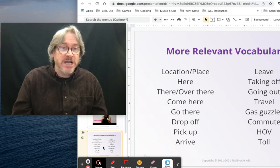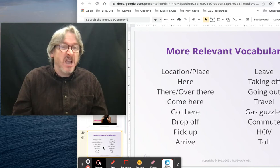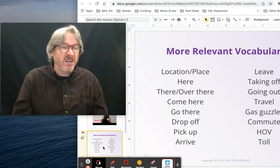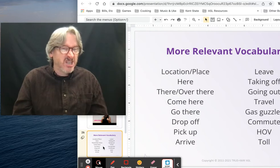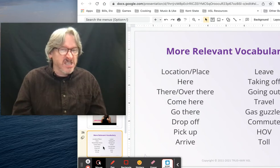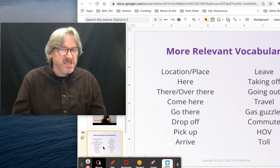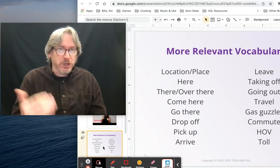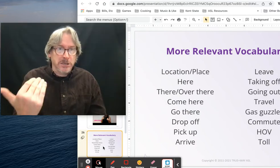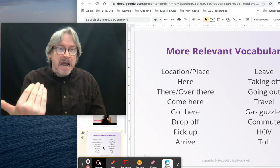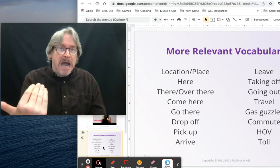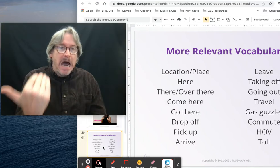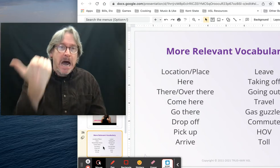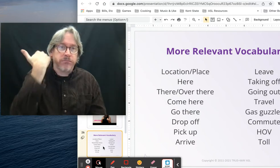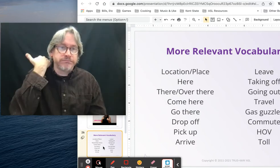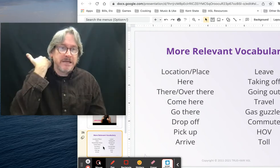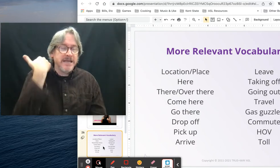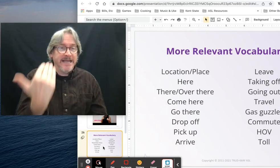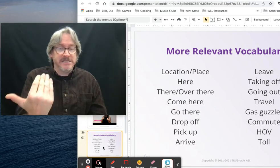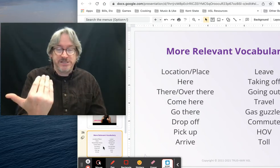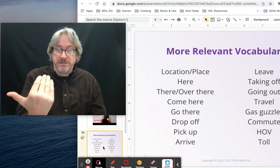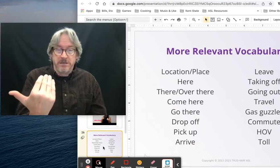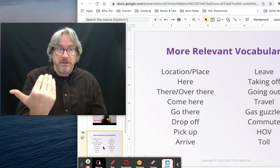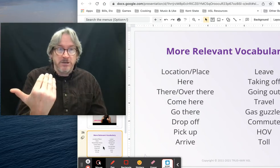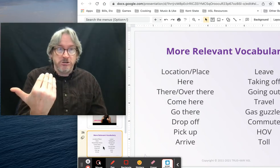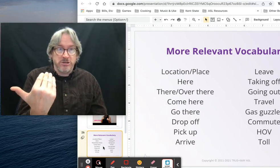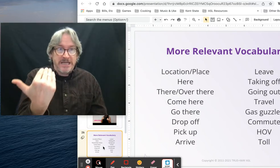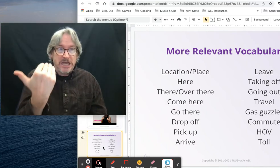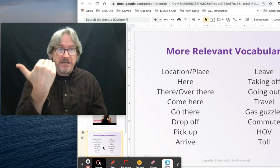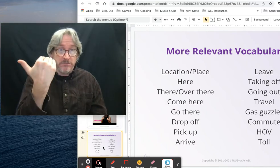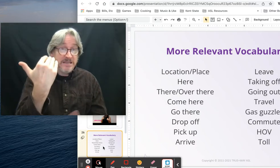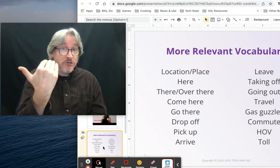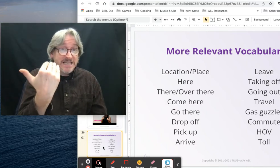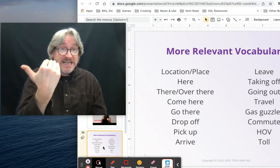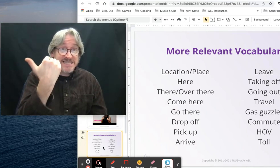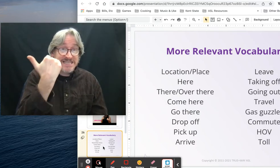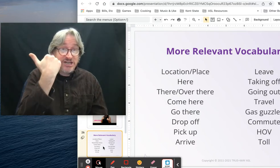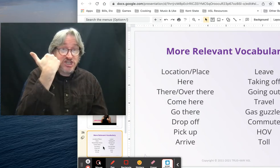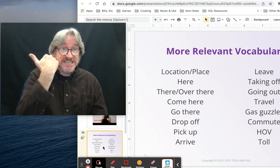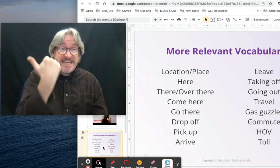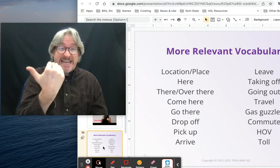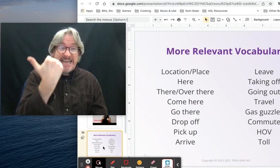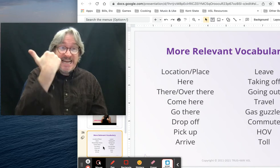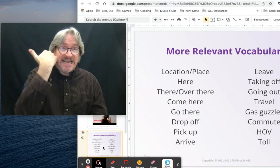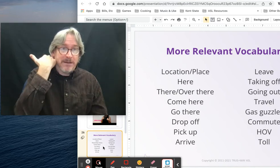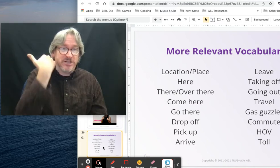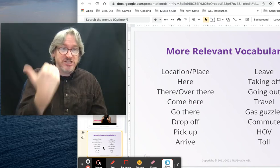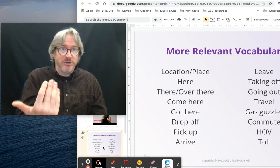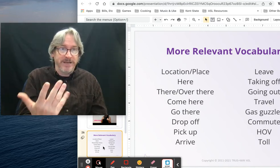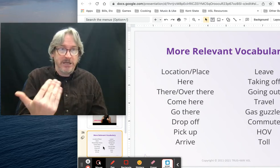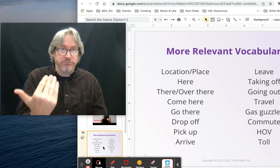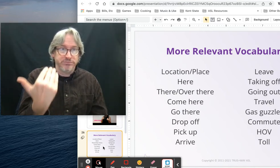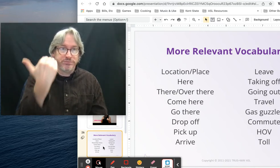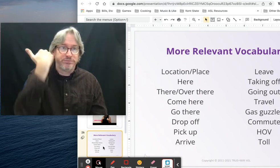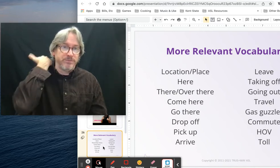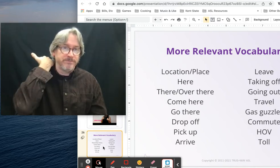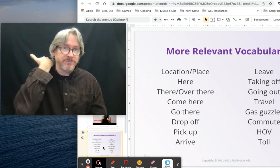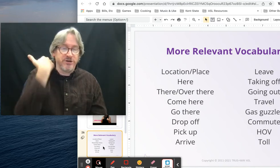And then guzzler, it's like literally guzzling. You're just eating it up, consuming